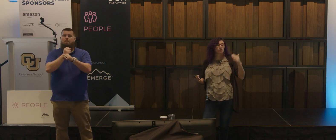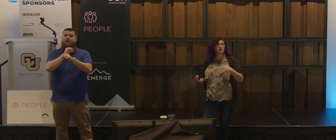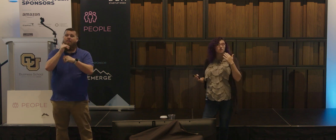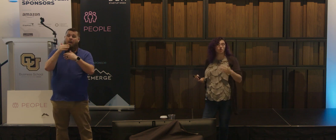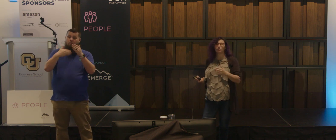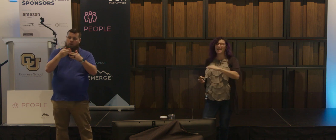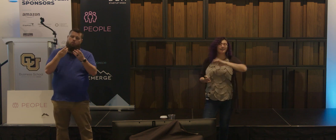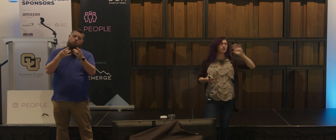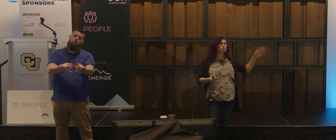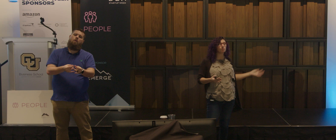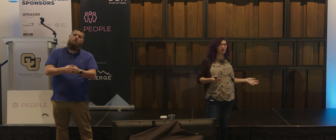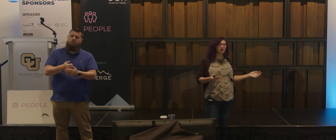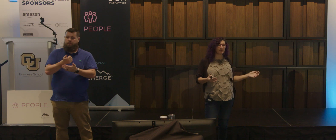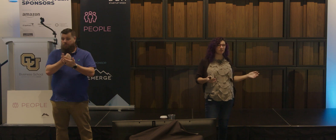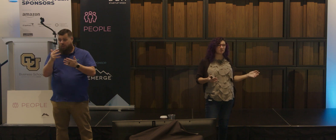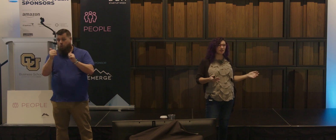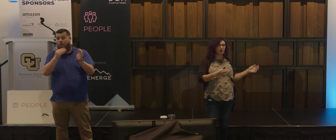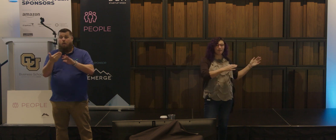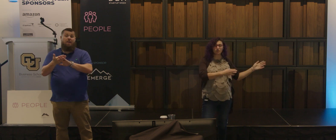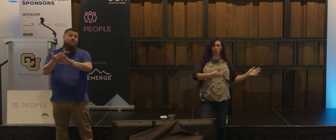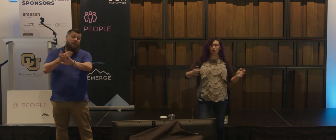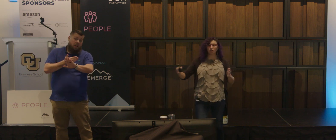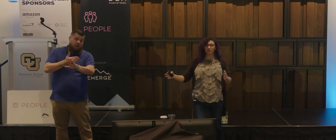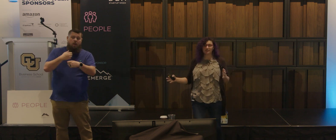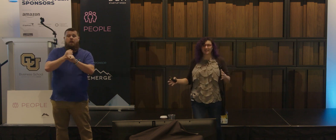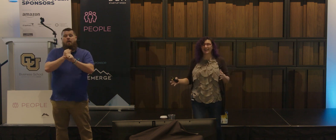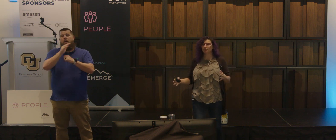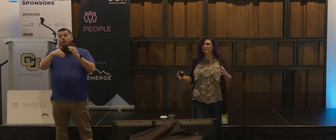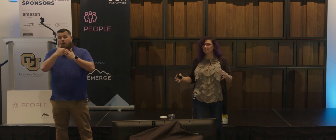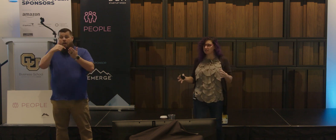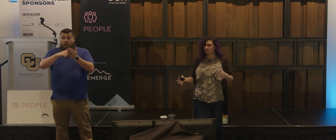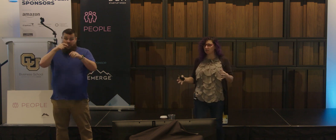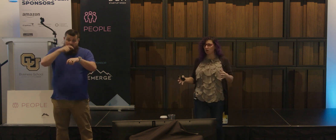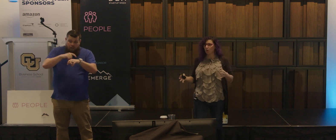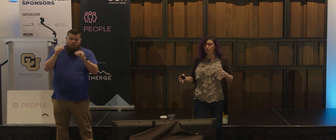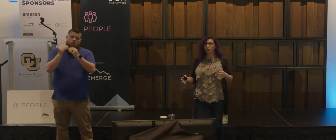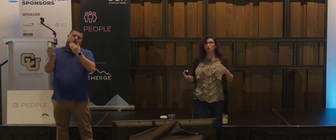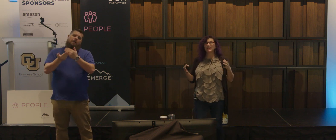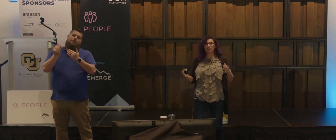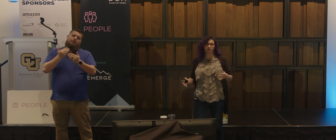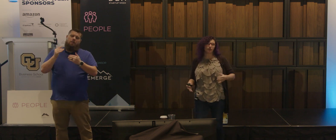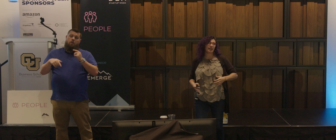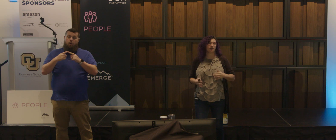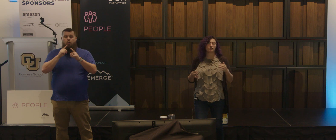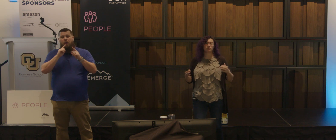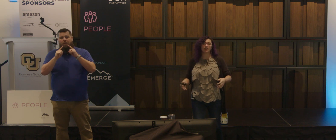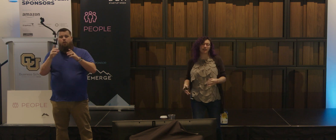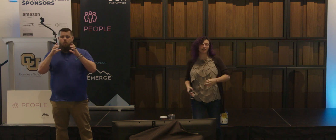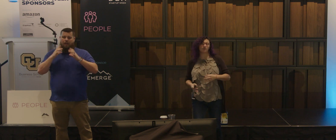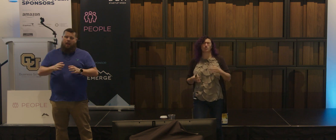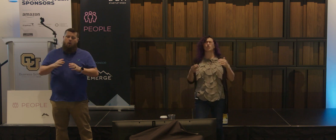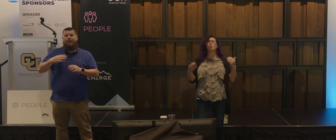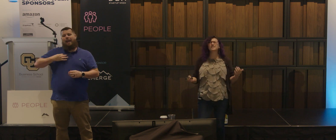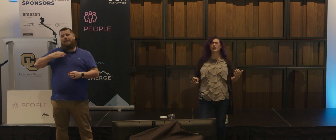process really smooth. Anything you can prep in advance makes all of this time easier when you're interviewing candidates and you're